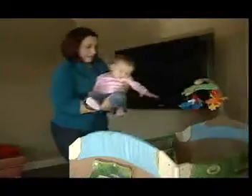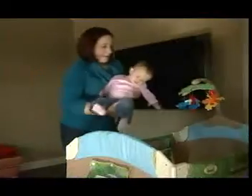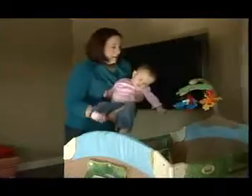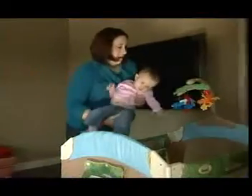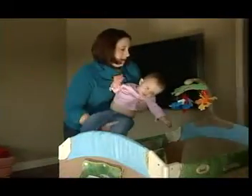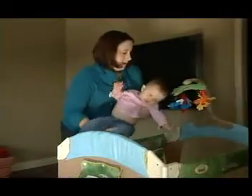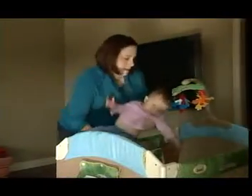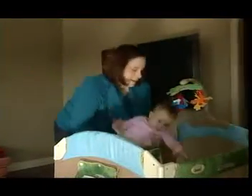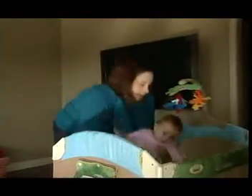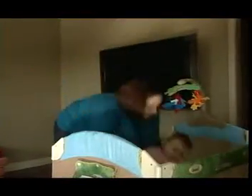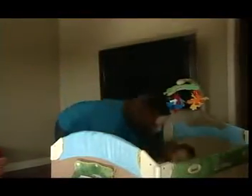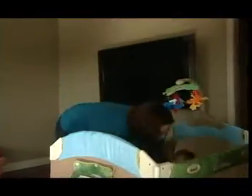After lunch, it's time to lie down.